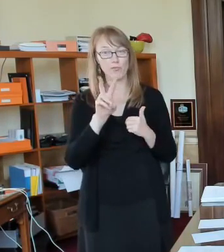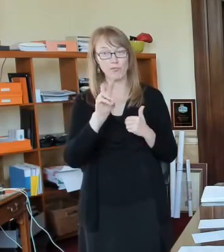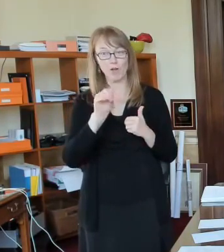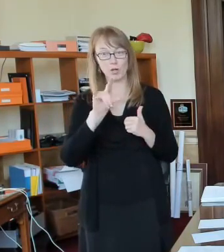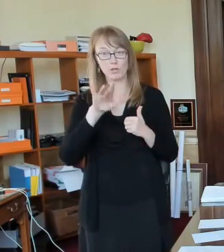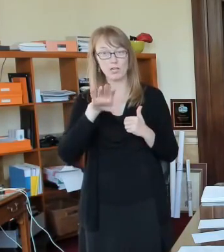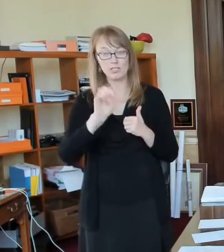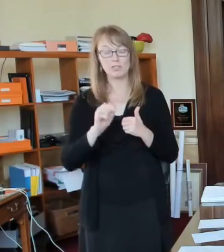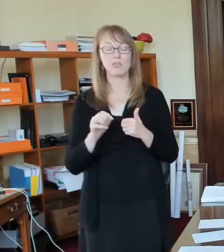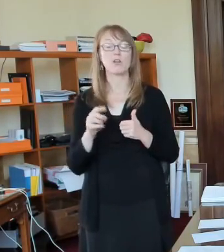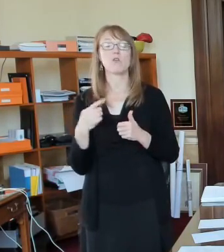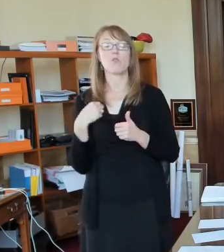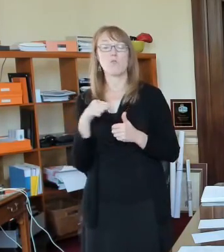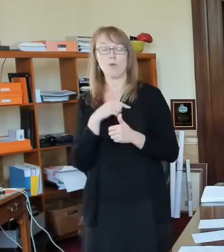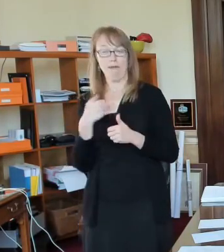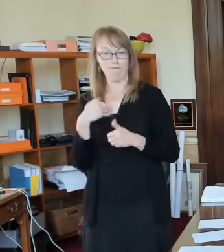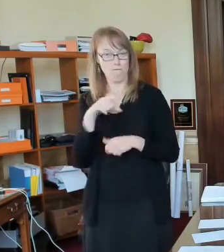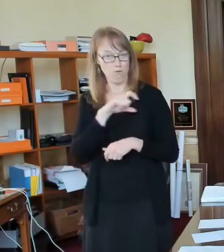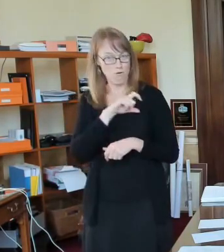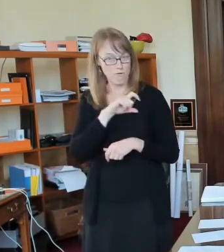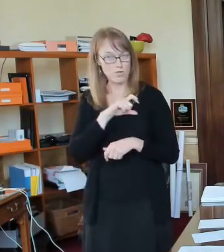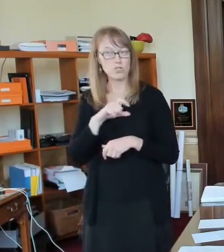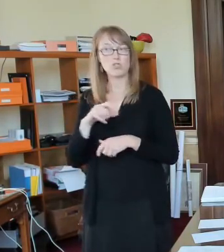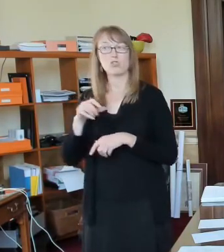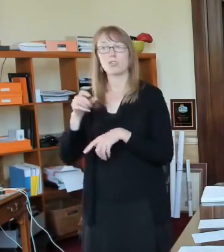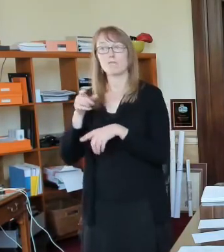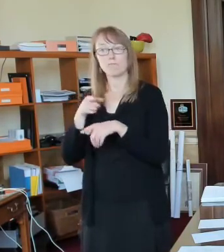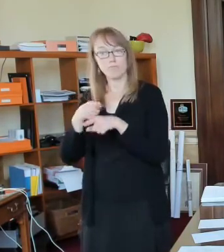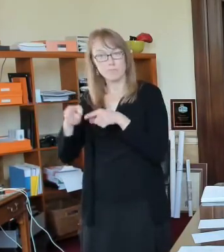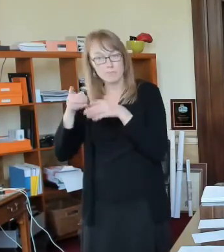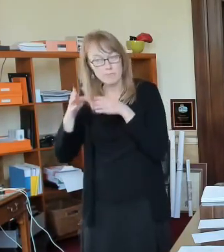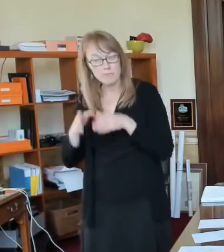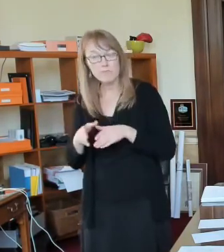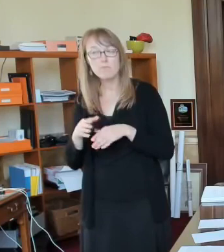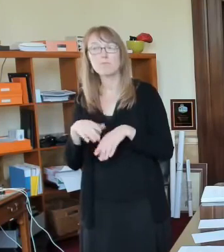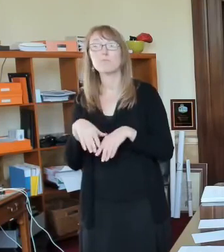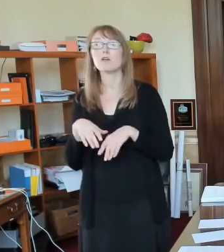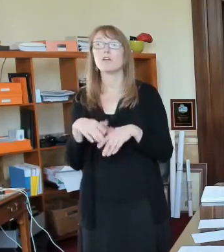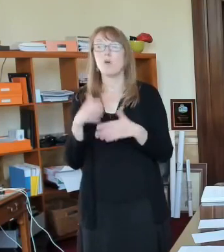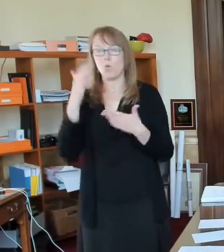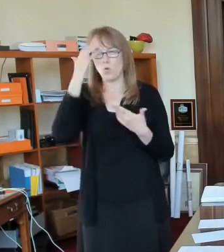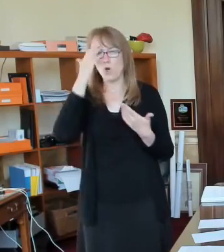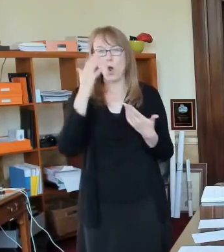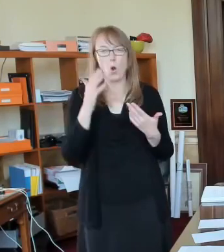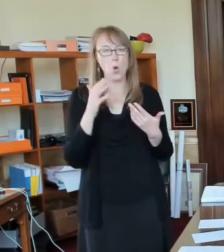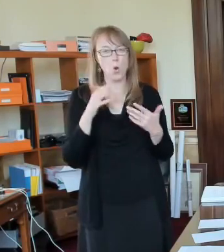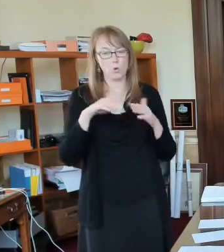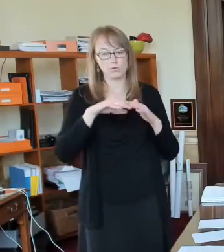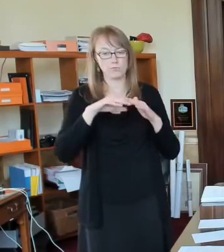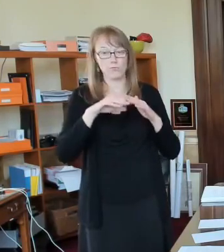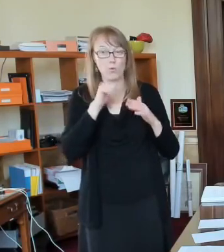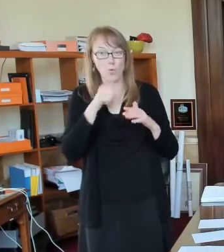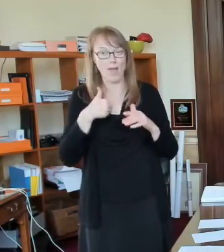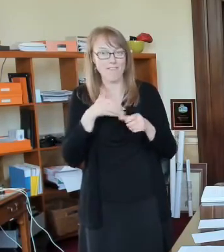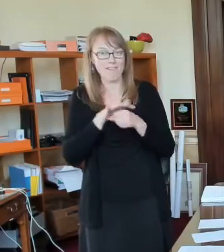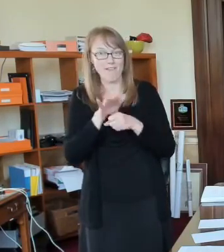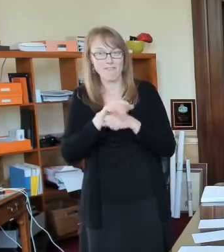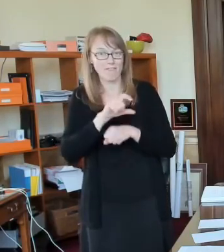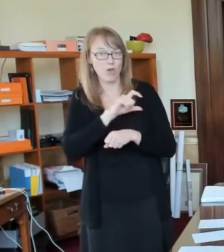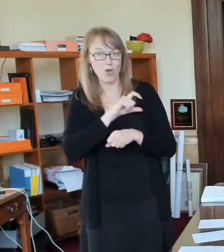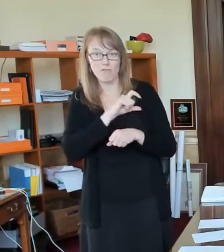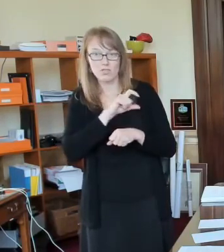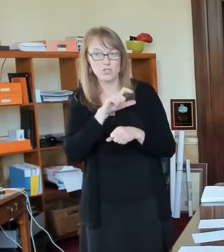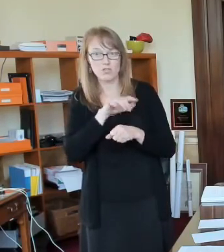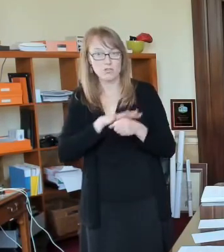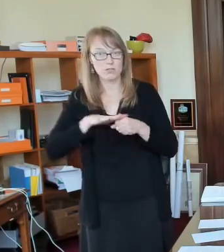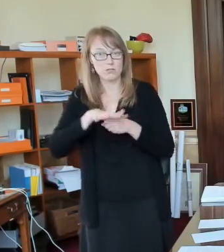145 police officers short of where we should be. But it's both the prevention side and the enforcement side. And